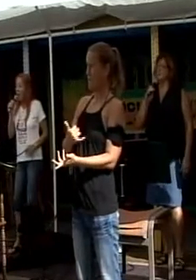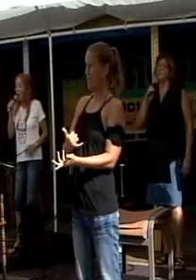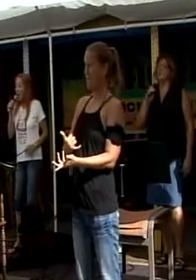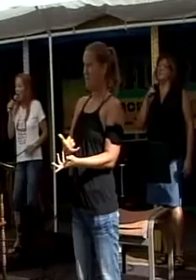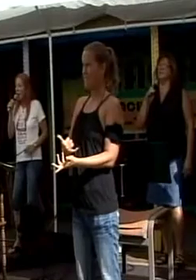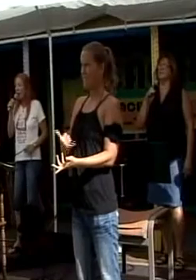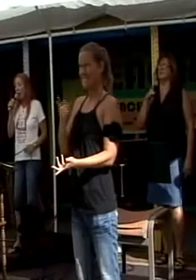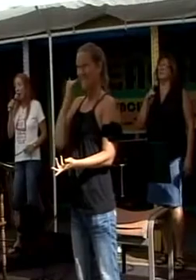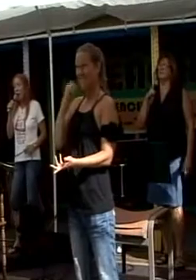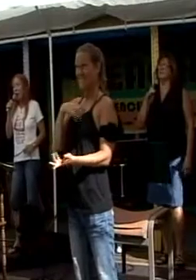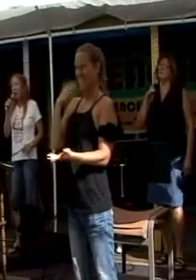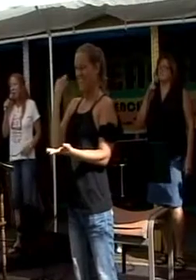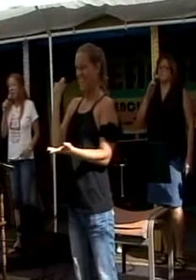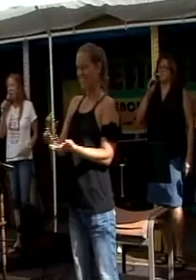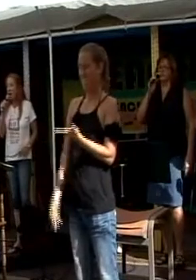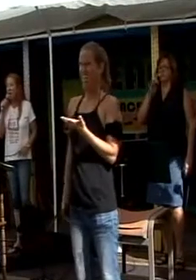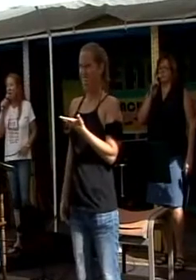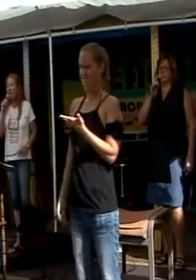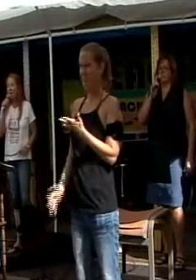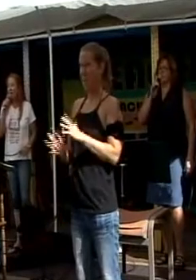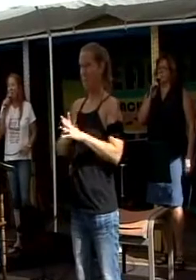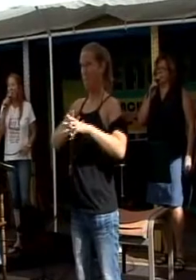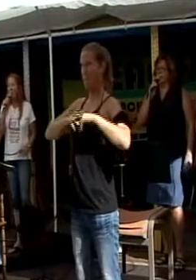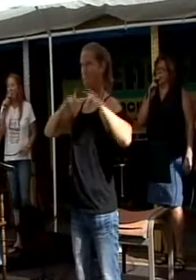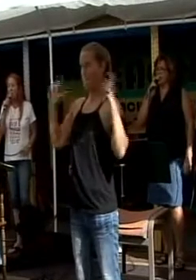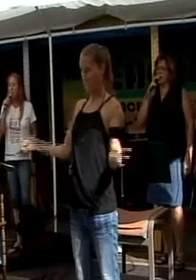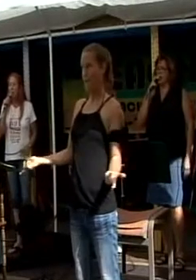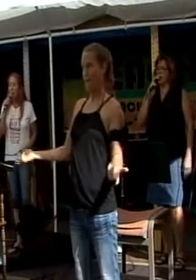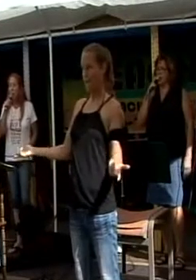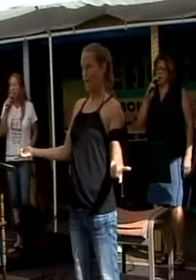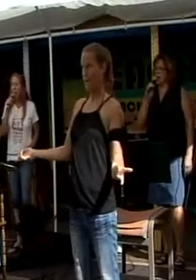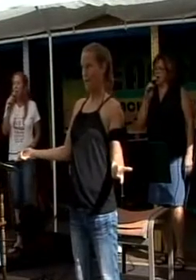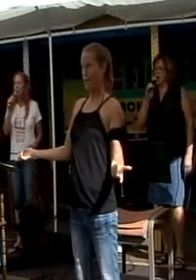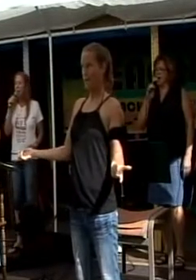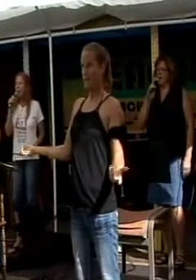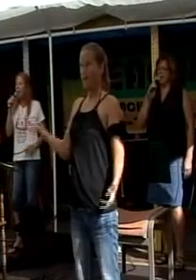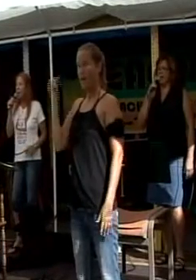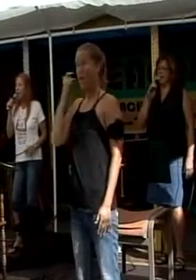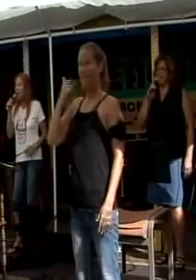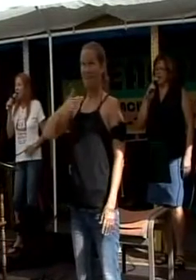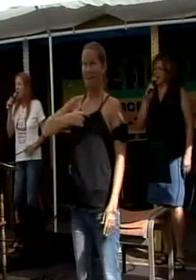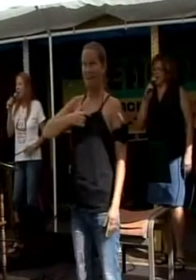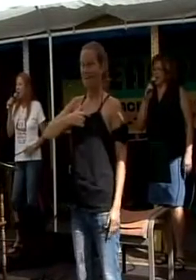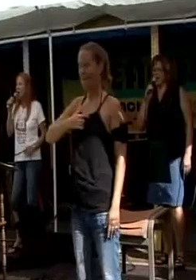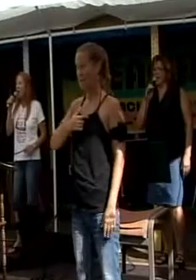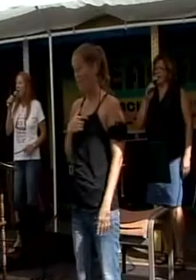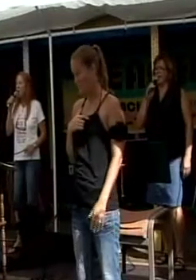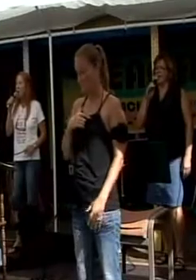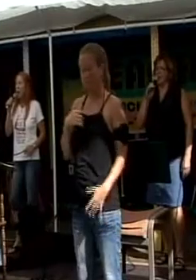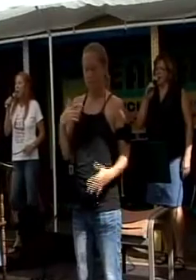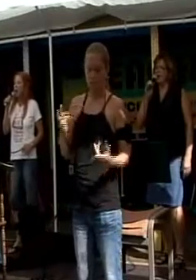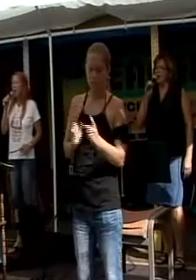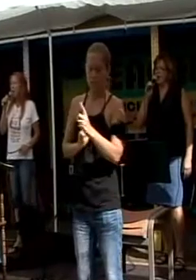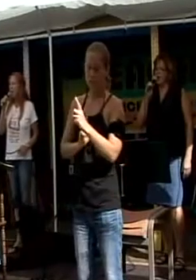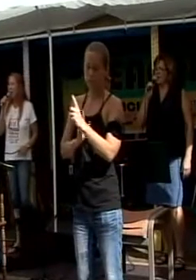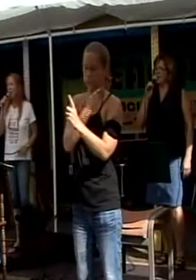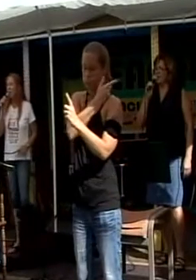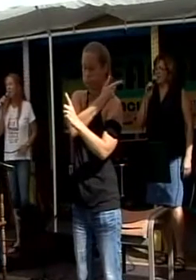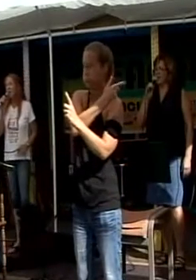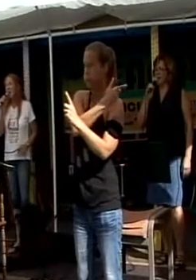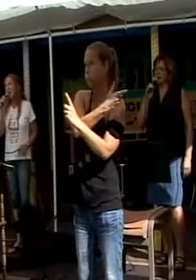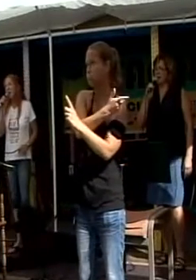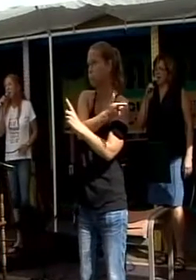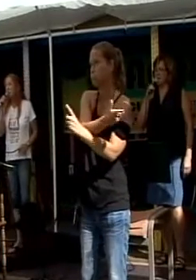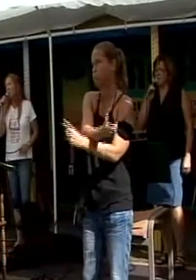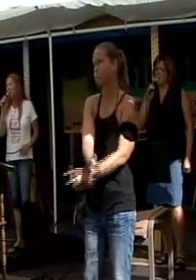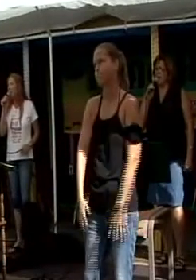stumble and what if I? Well, what if I stumble and what if I fall? What if I